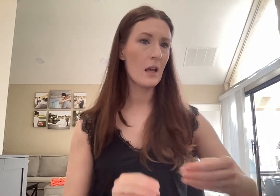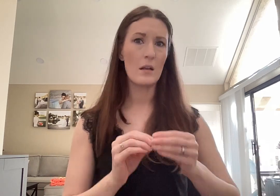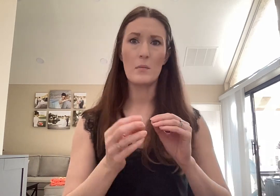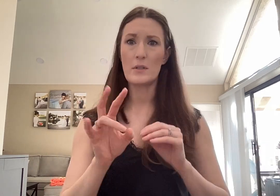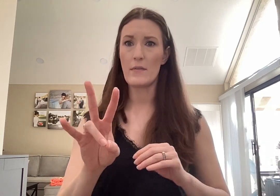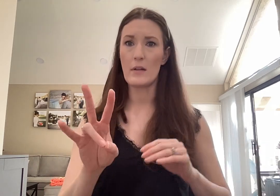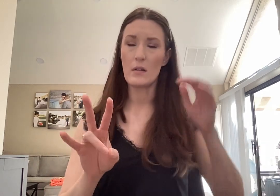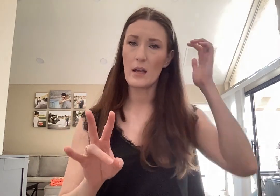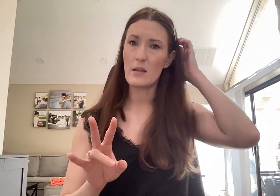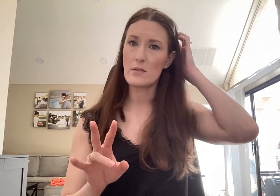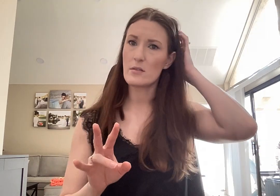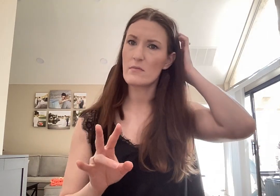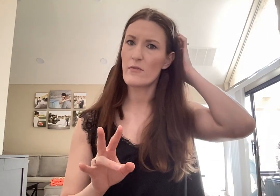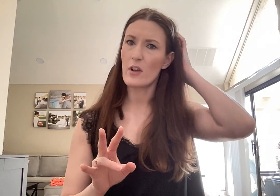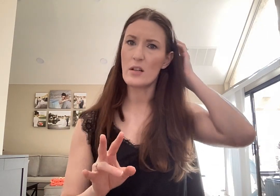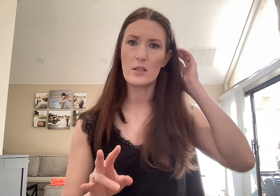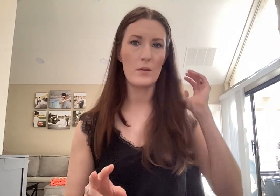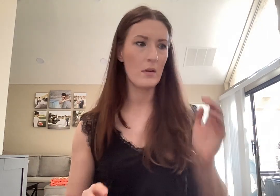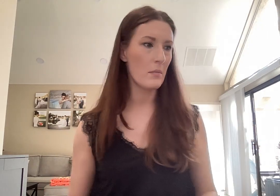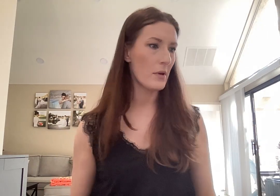Number 7, I forgot to do the numbers.